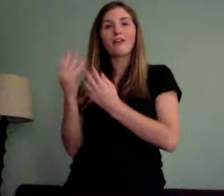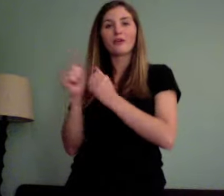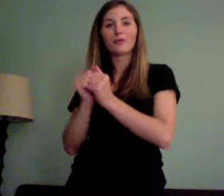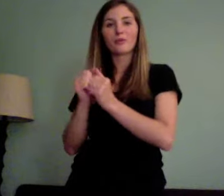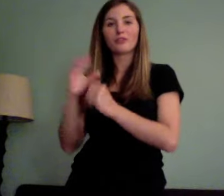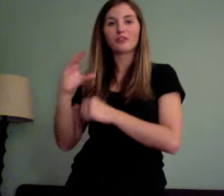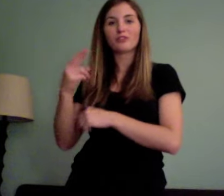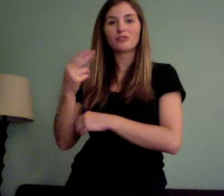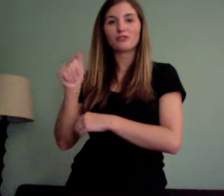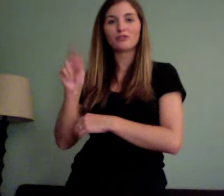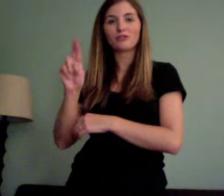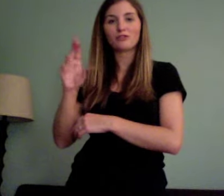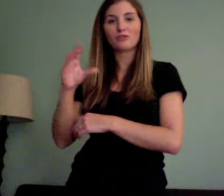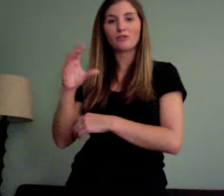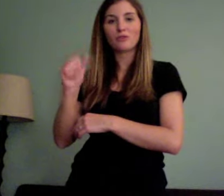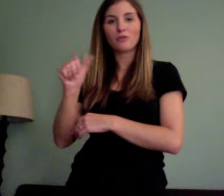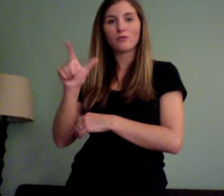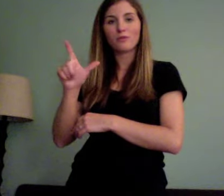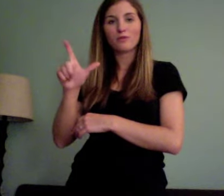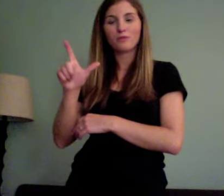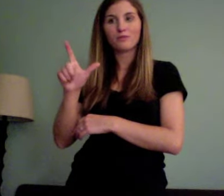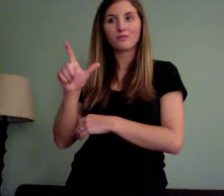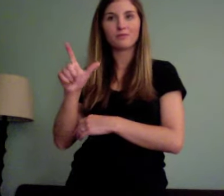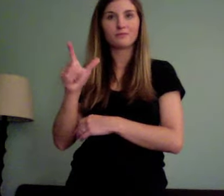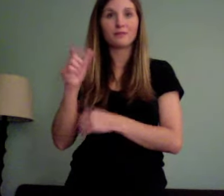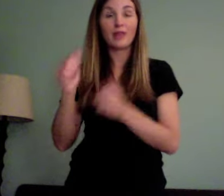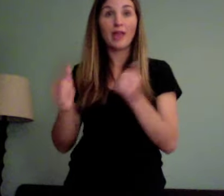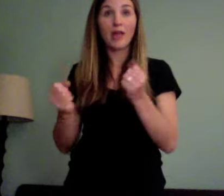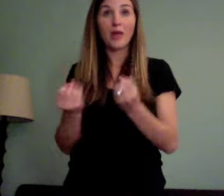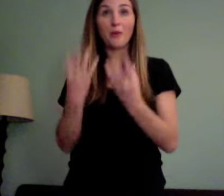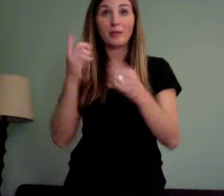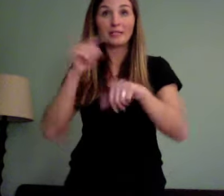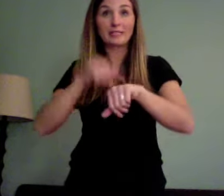How many times did they ask him if he was a follower of Jesus? Three times.